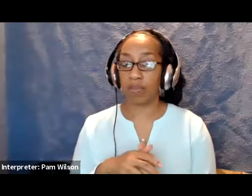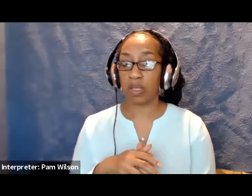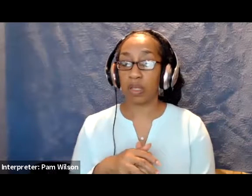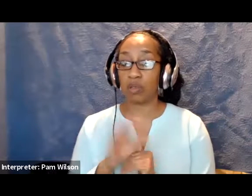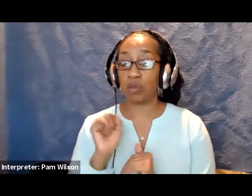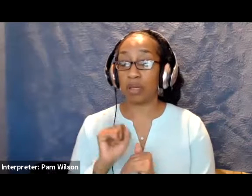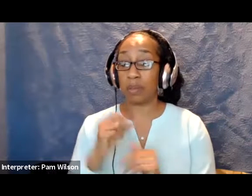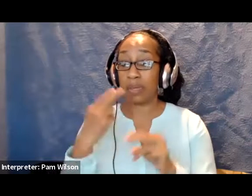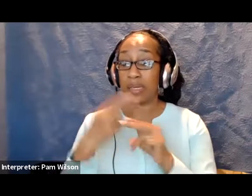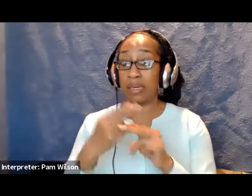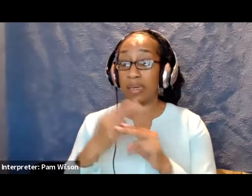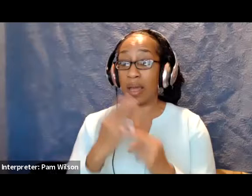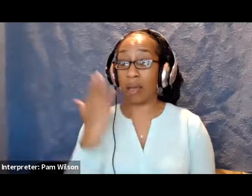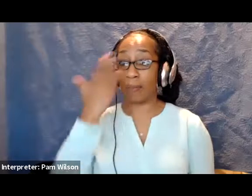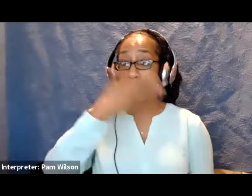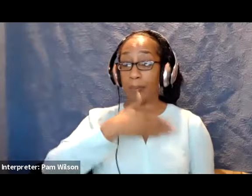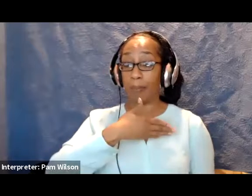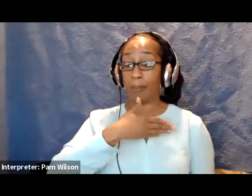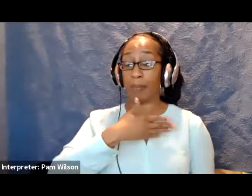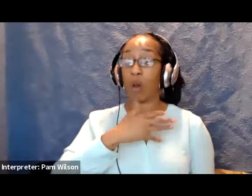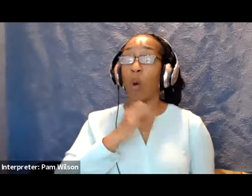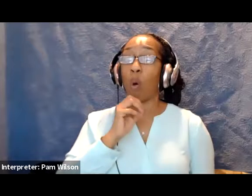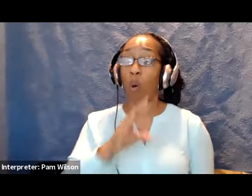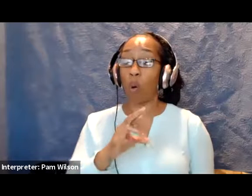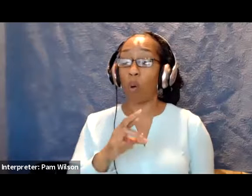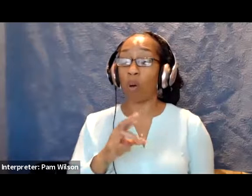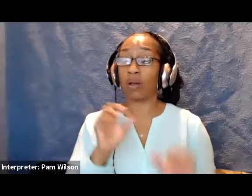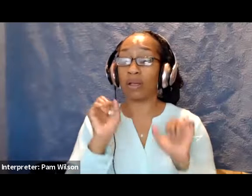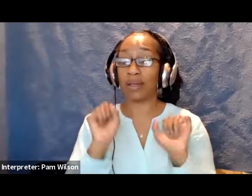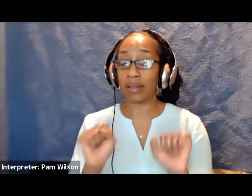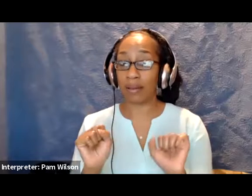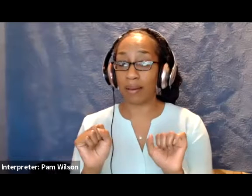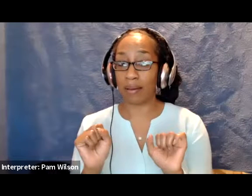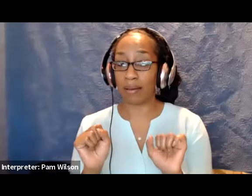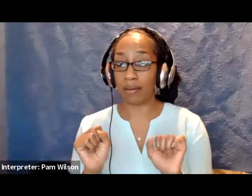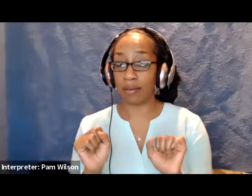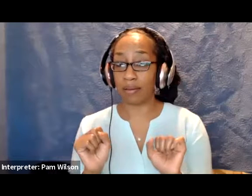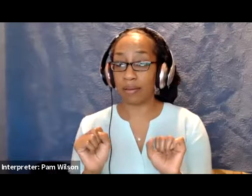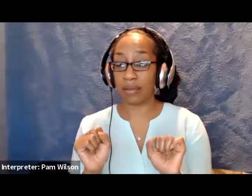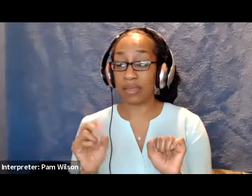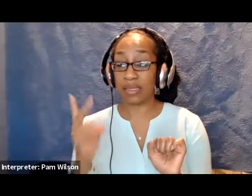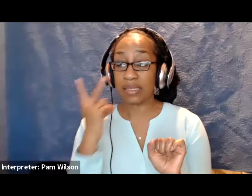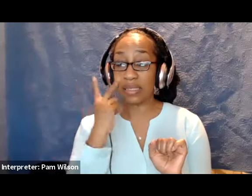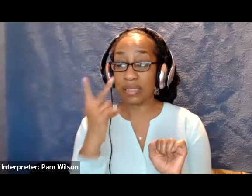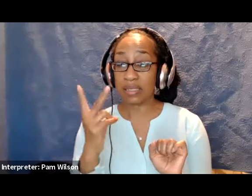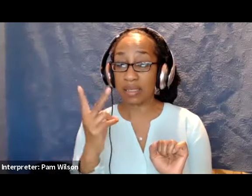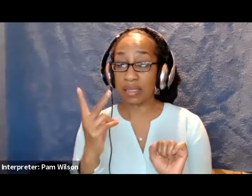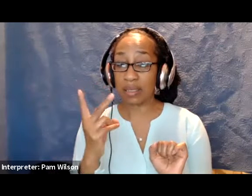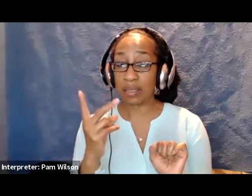anonymous or you can allow attendees to view who